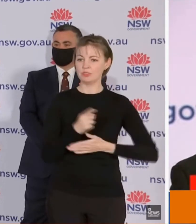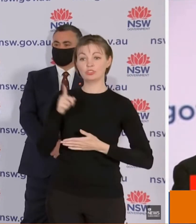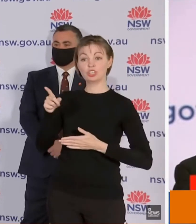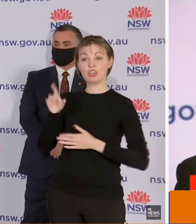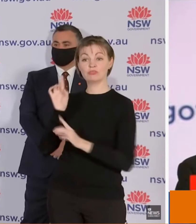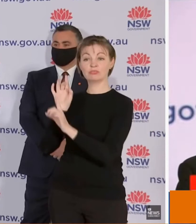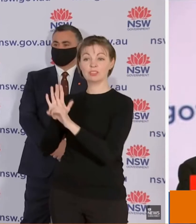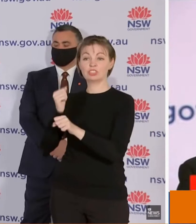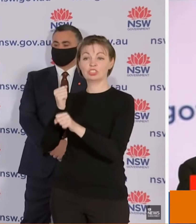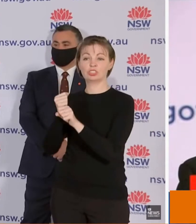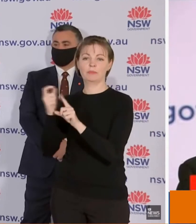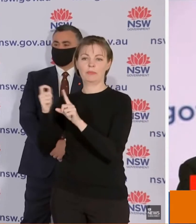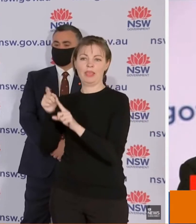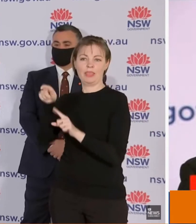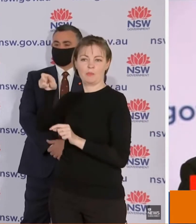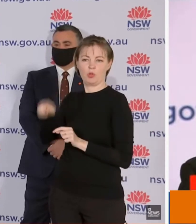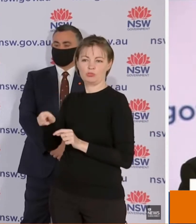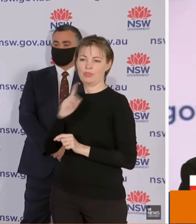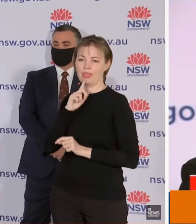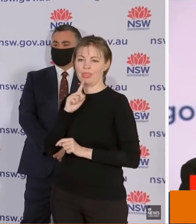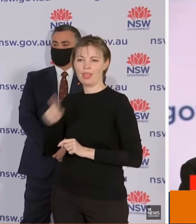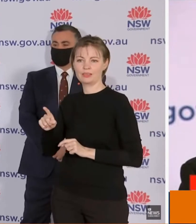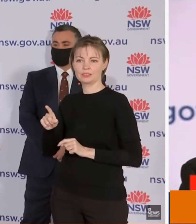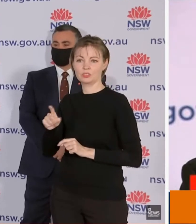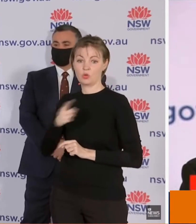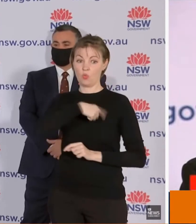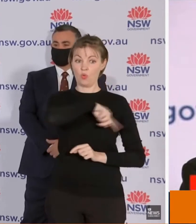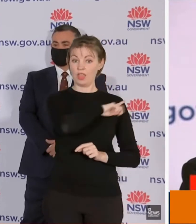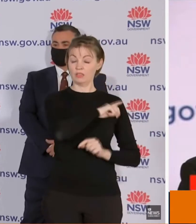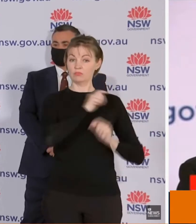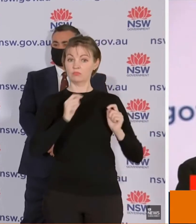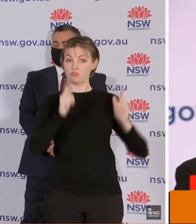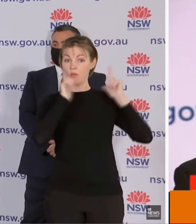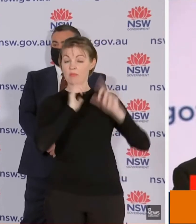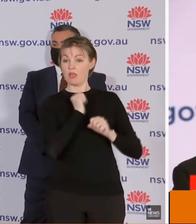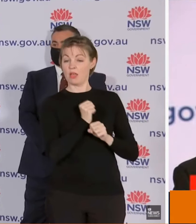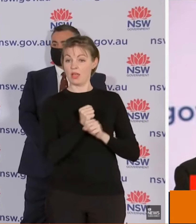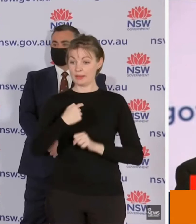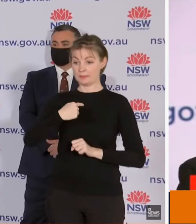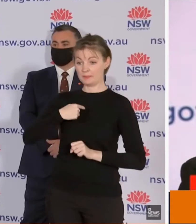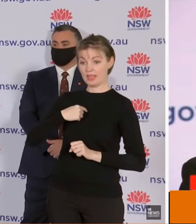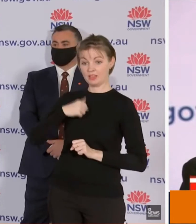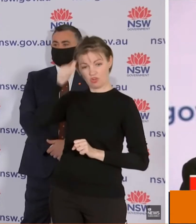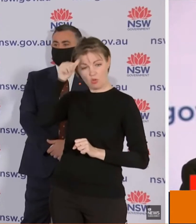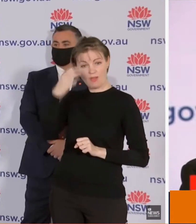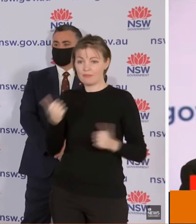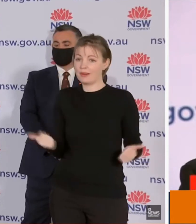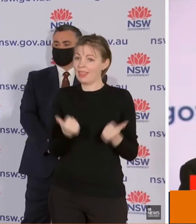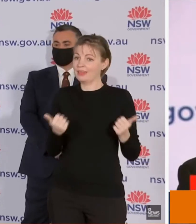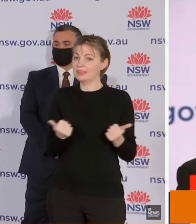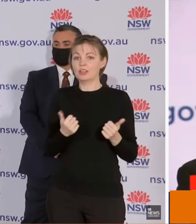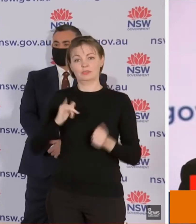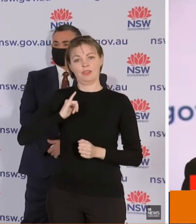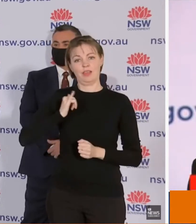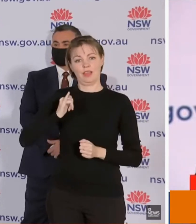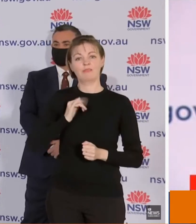practitioner, and the information that the Premier and I are getting from our health system is we have got appropriate staffing levels, but of course it's under pressure, and it will